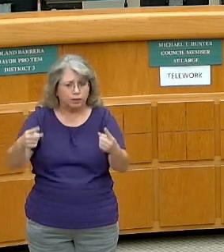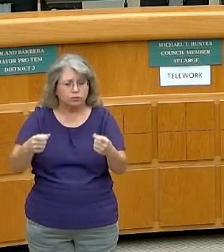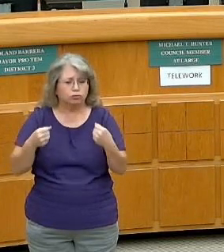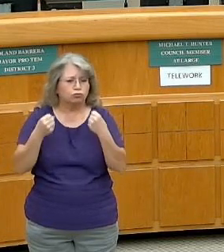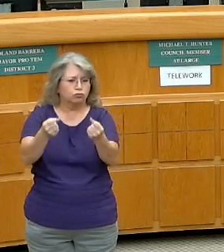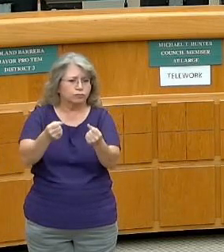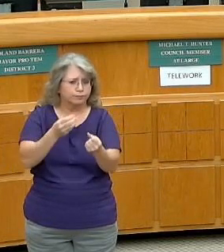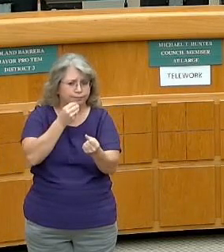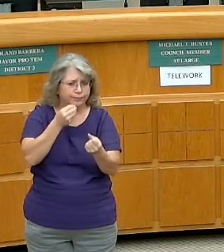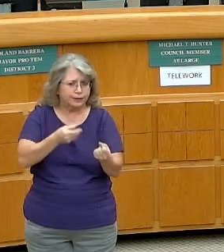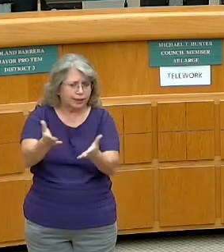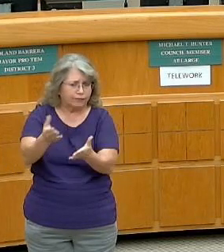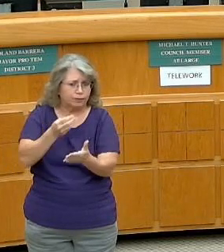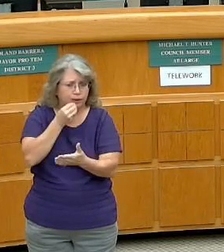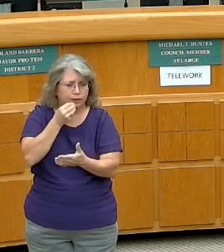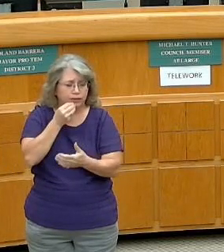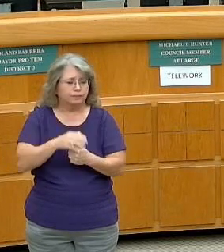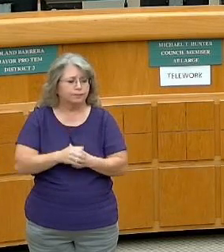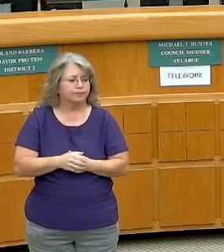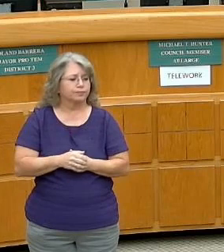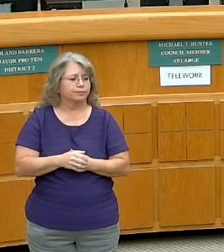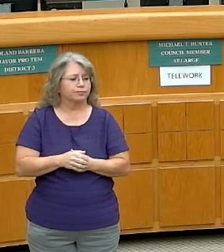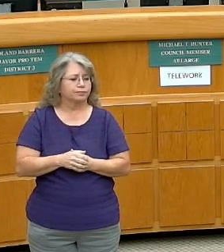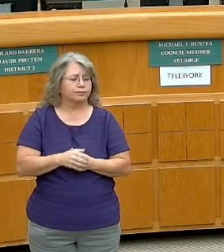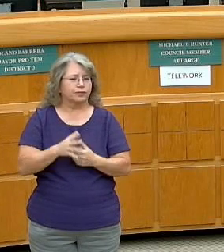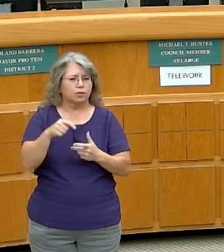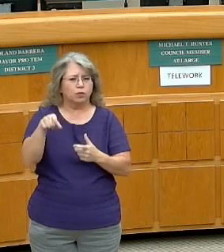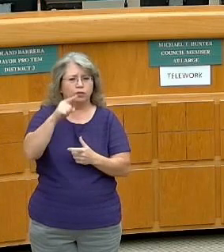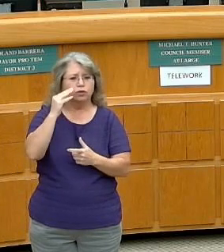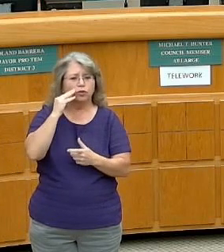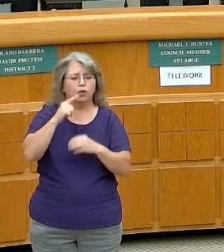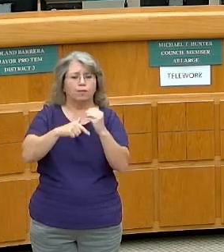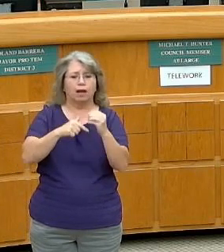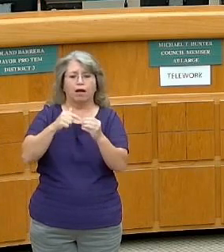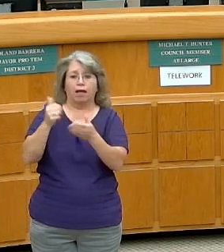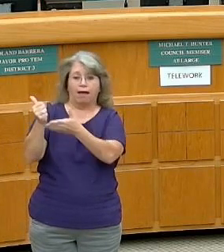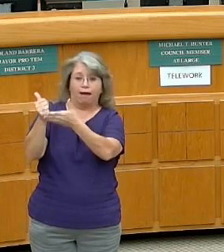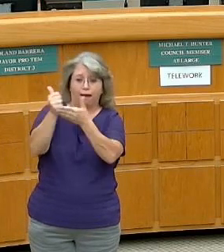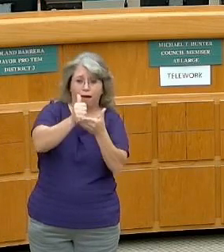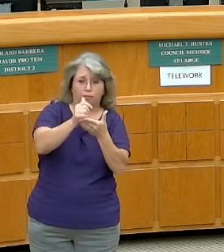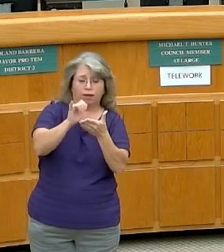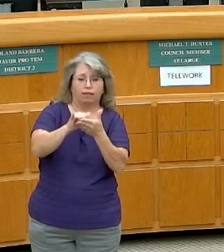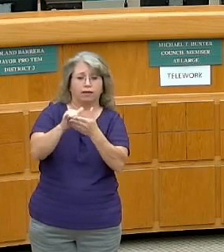of the help that is coming at the federal level, and specifically for small businesses with